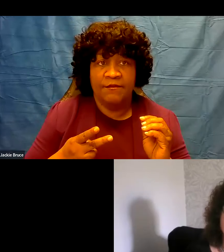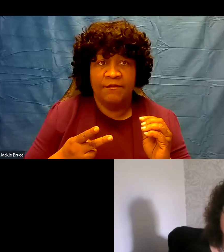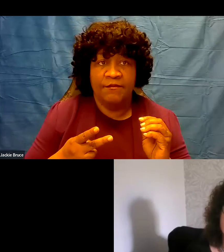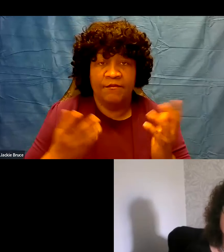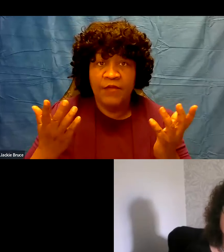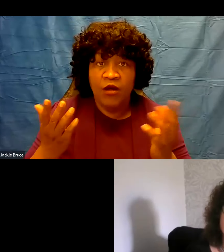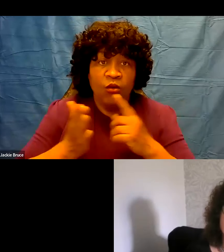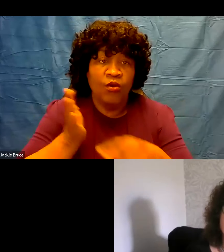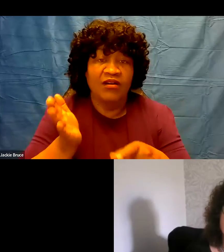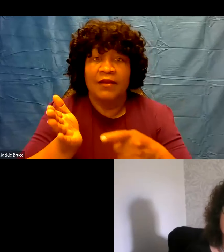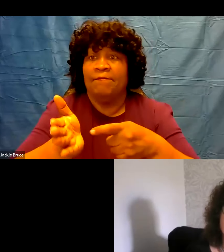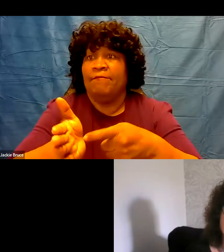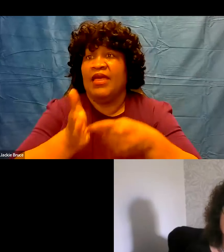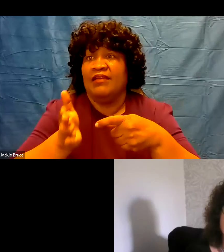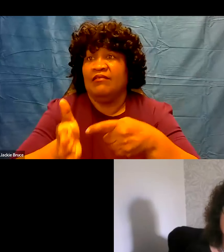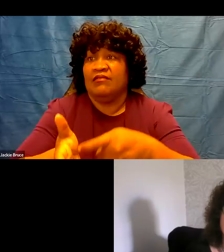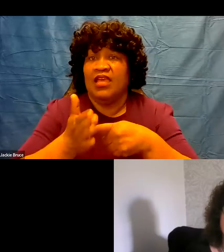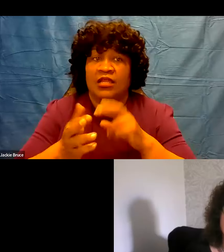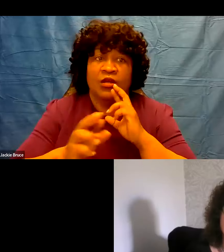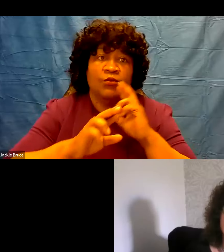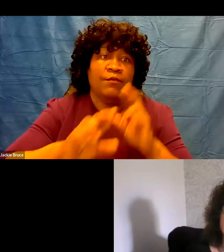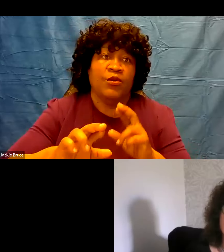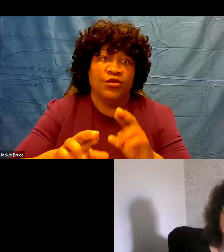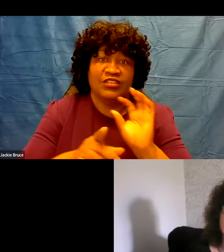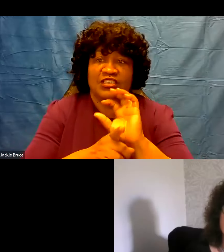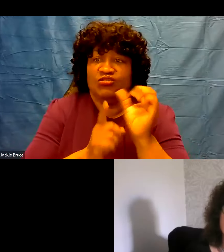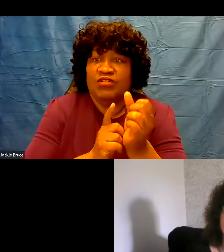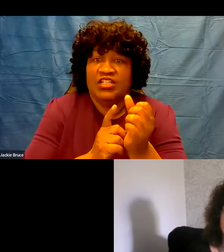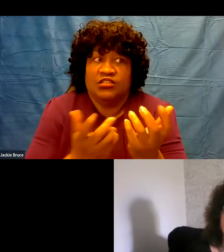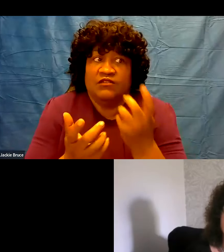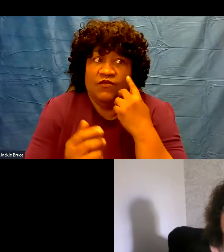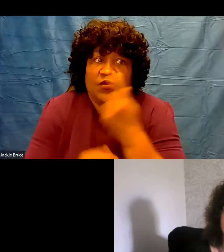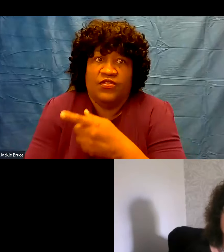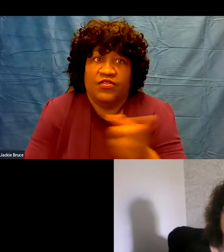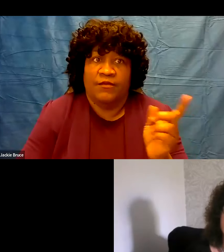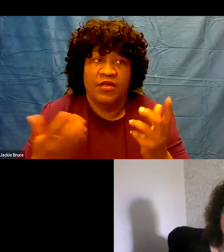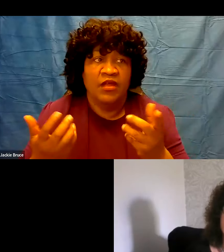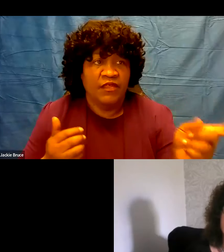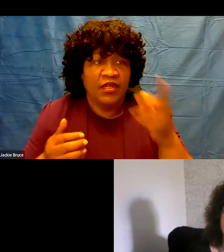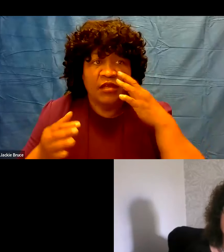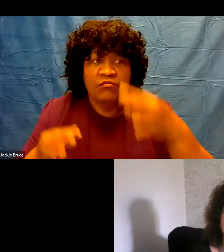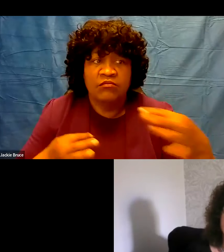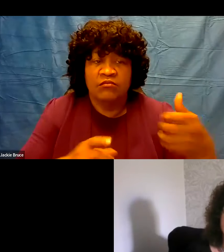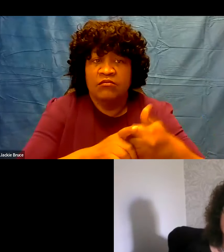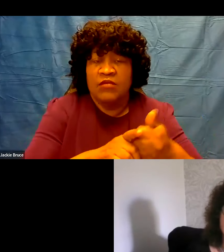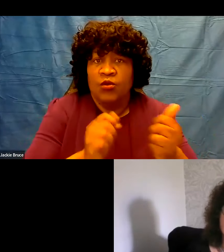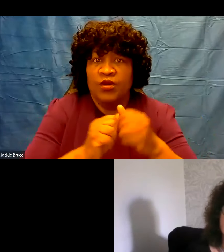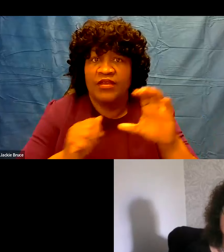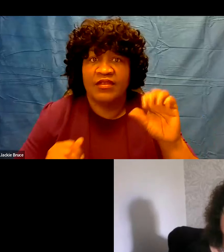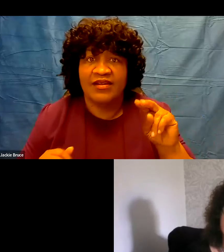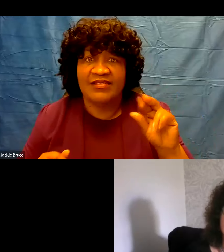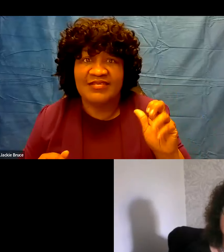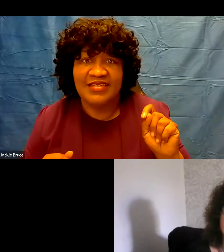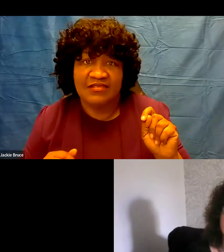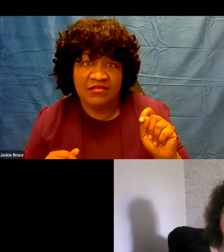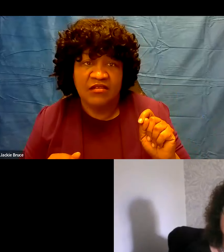what the mandated reporter situation might be for them, so they can make informed decisions and have informed consent. I think we